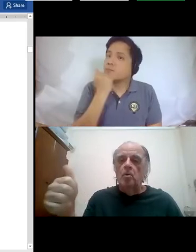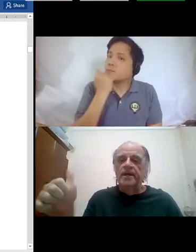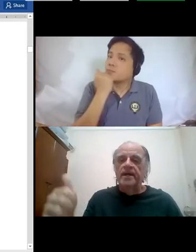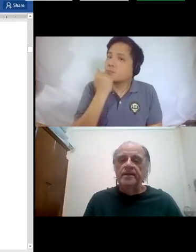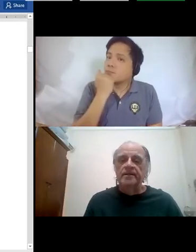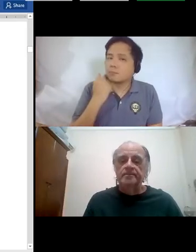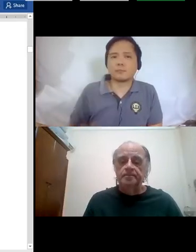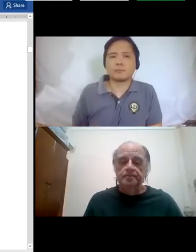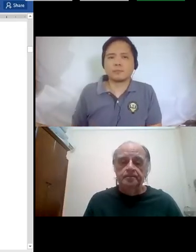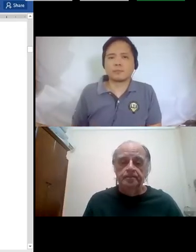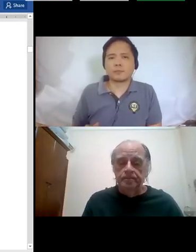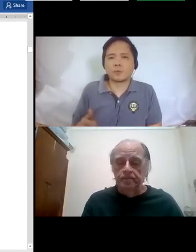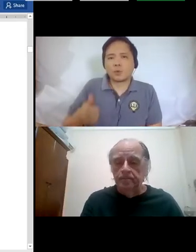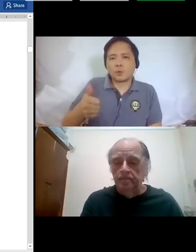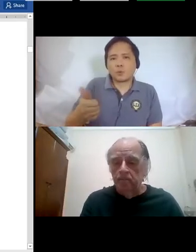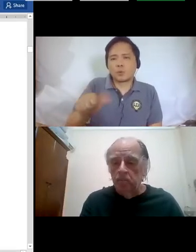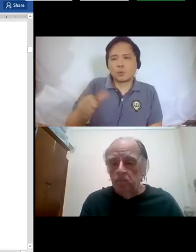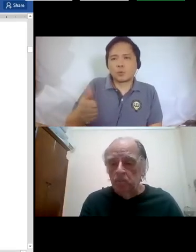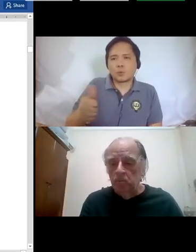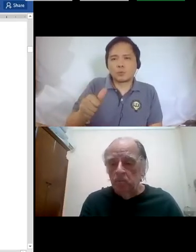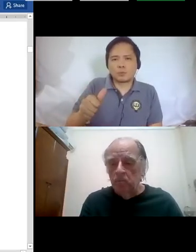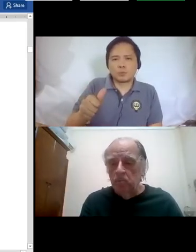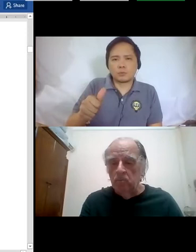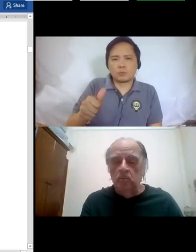Who, one-handed.